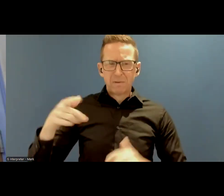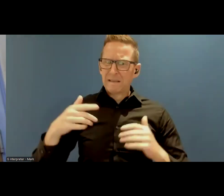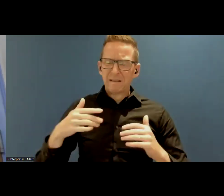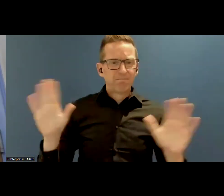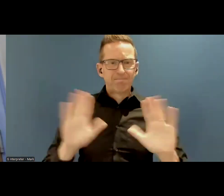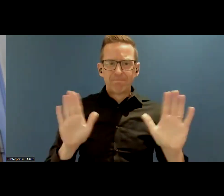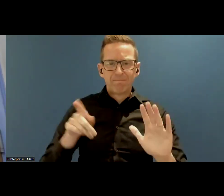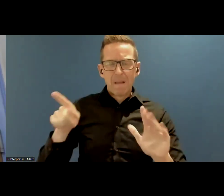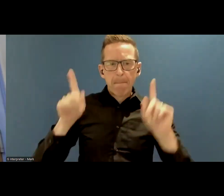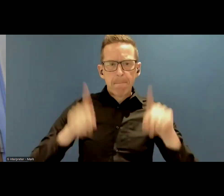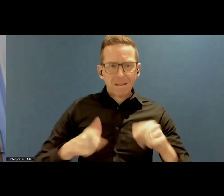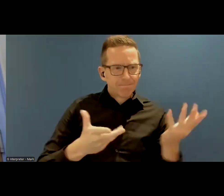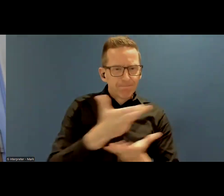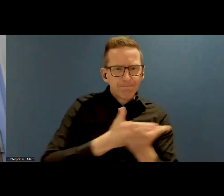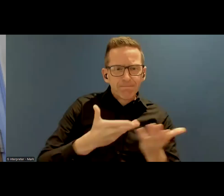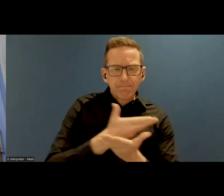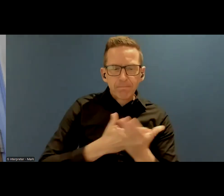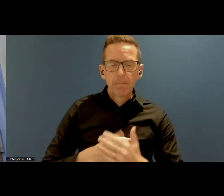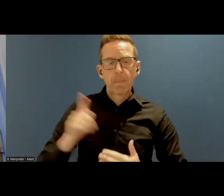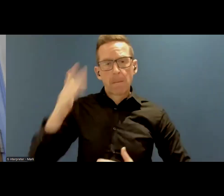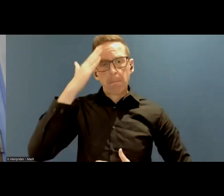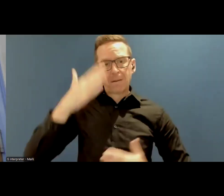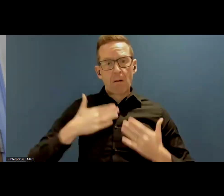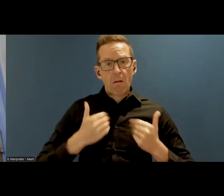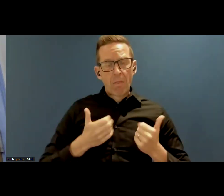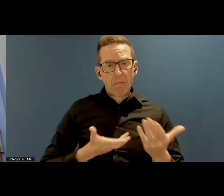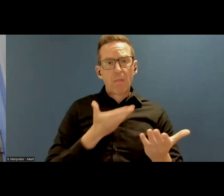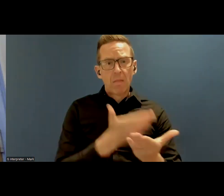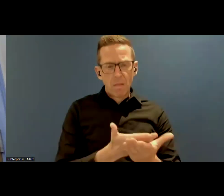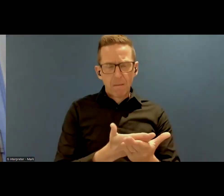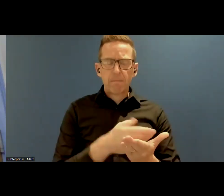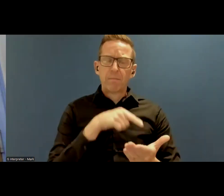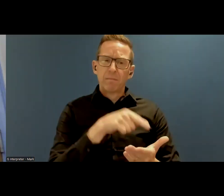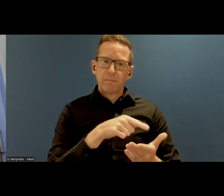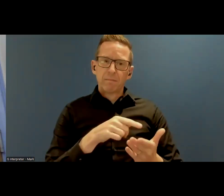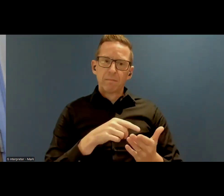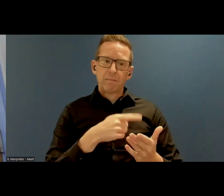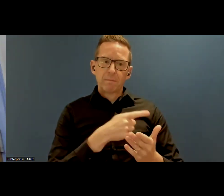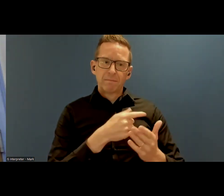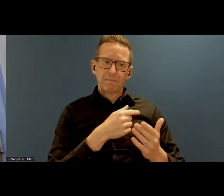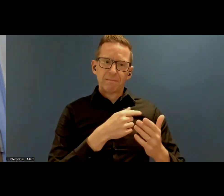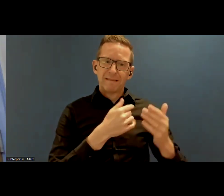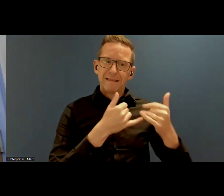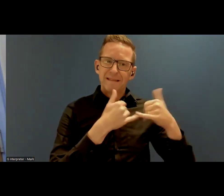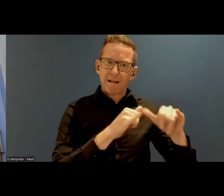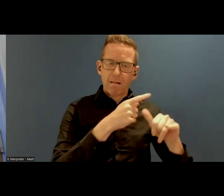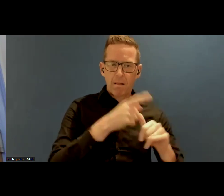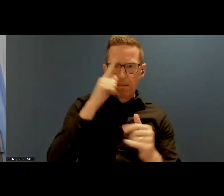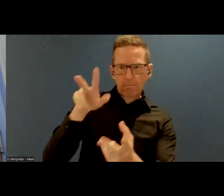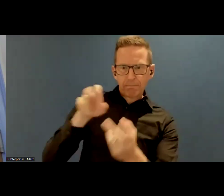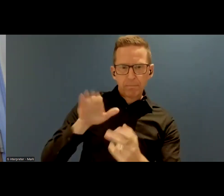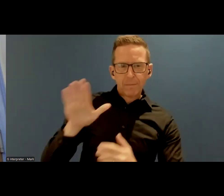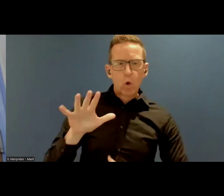Problems with the Mental Health Bill include the fact that it continues to draw on the European Convention on Human